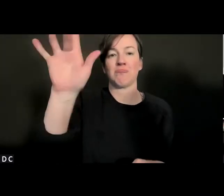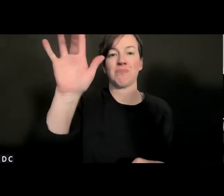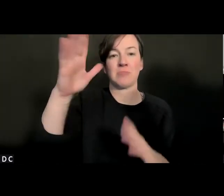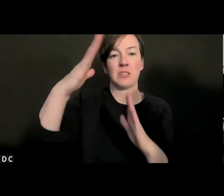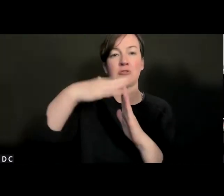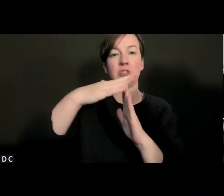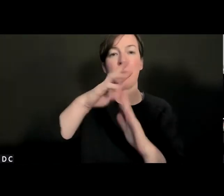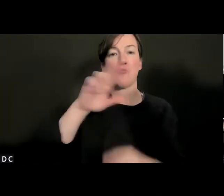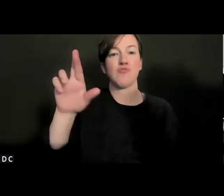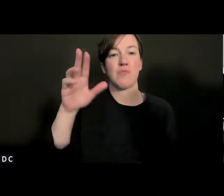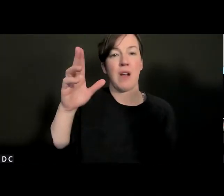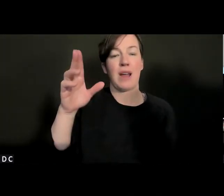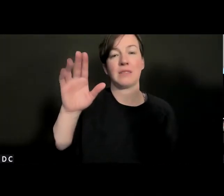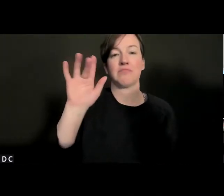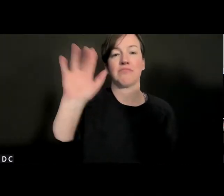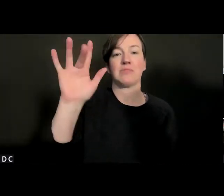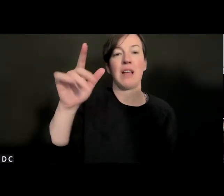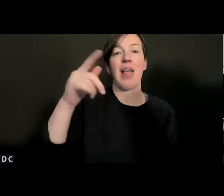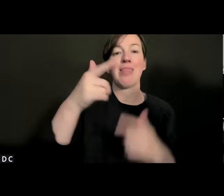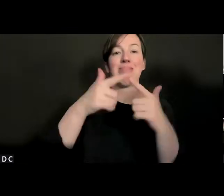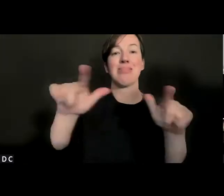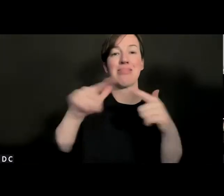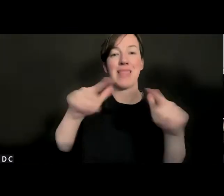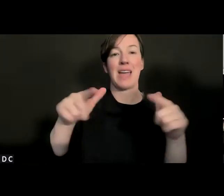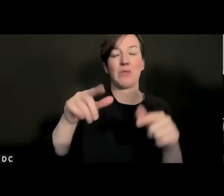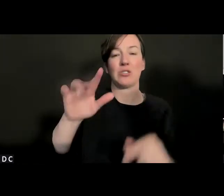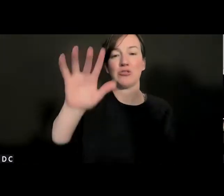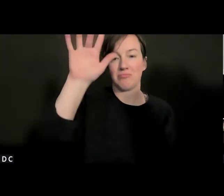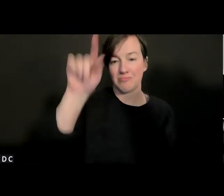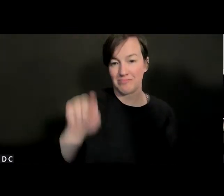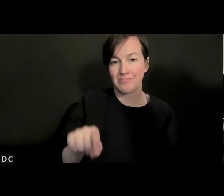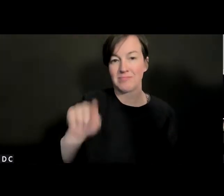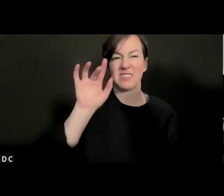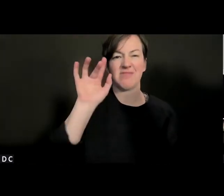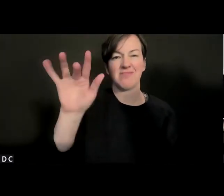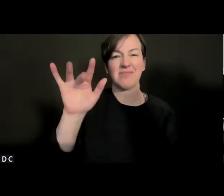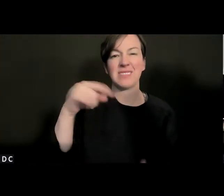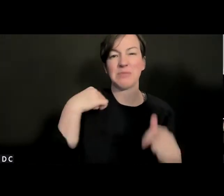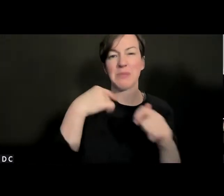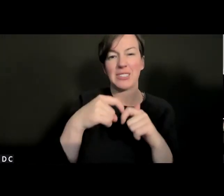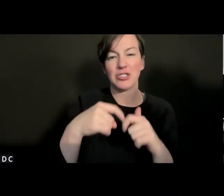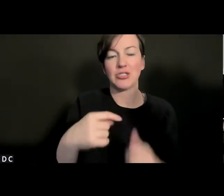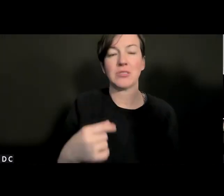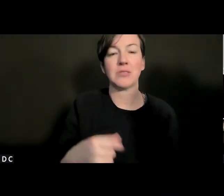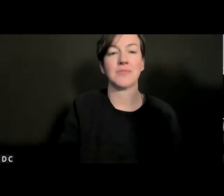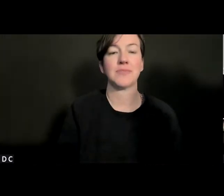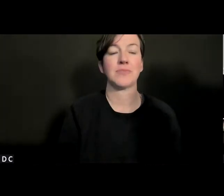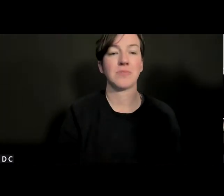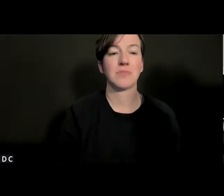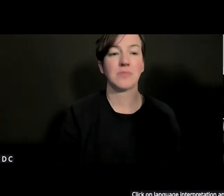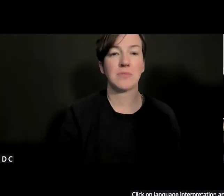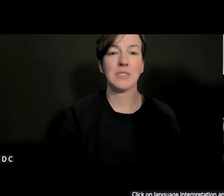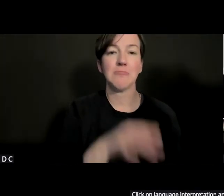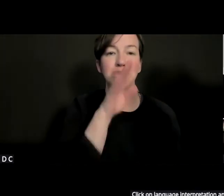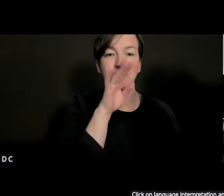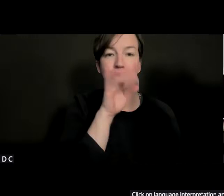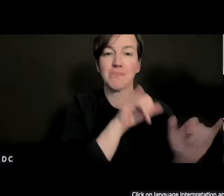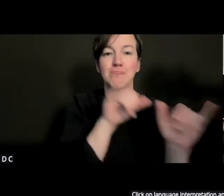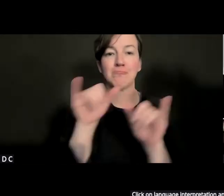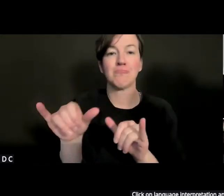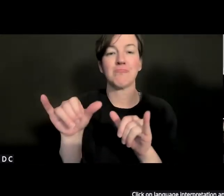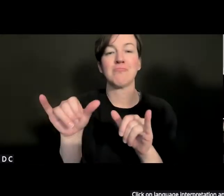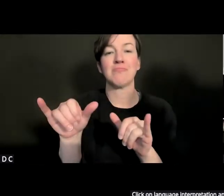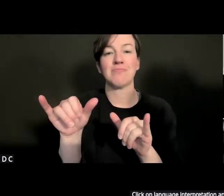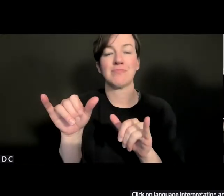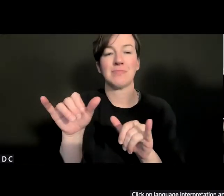screen. Click on Language Interpretation and then select English. A efecto de proporcionar acceso lingüístico, esta reunión